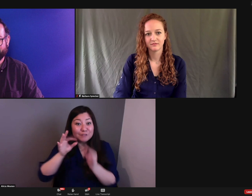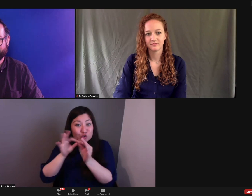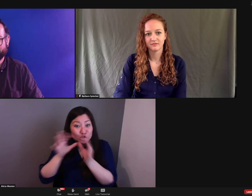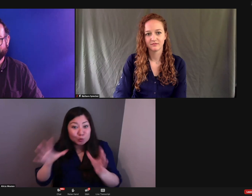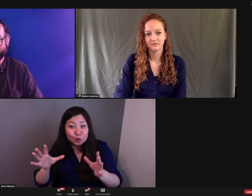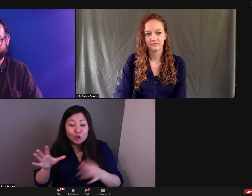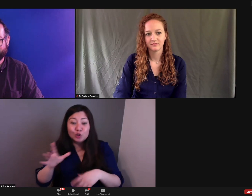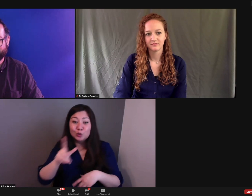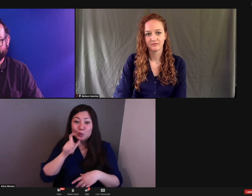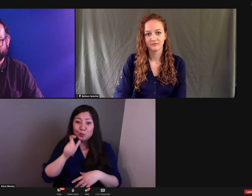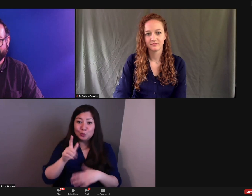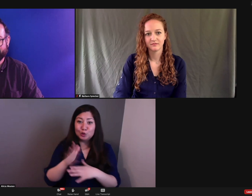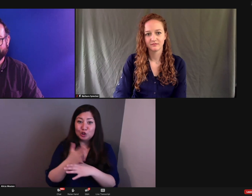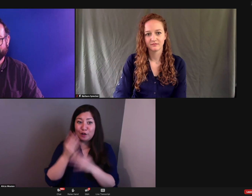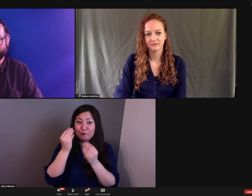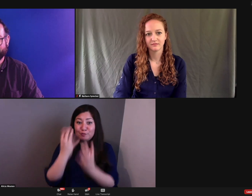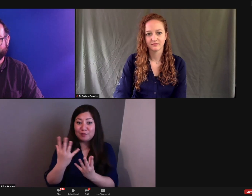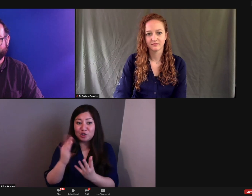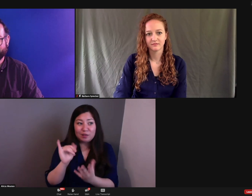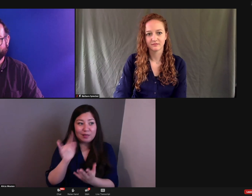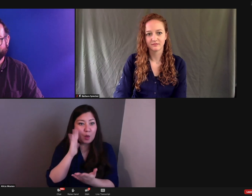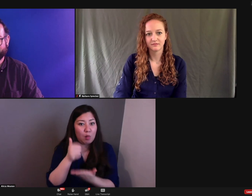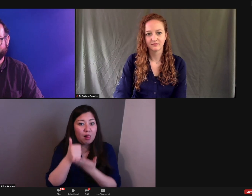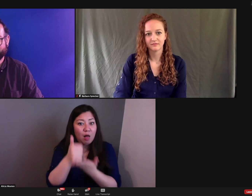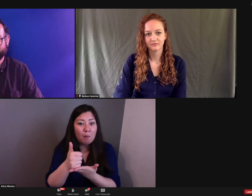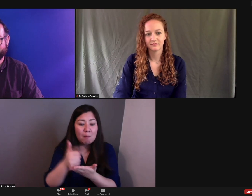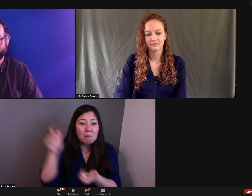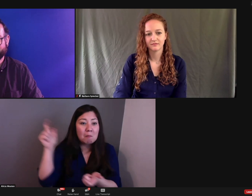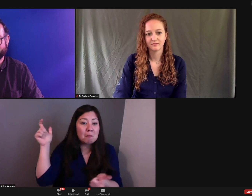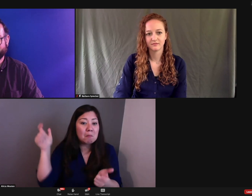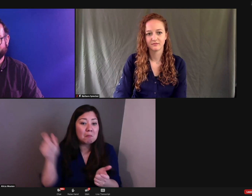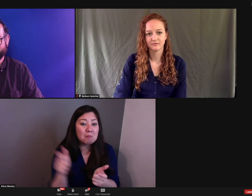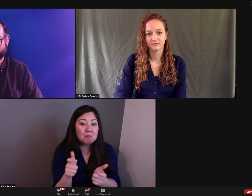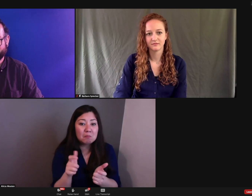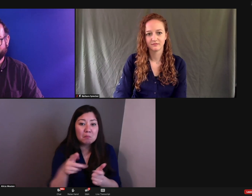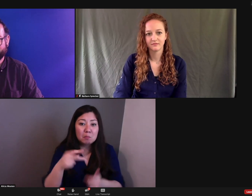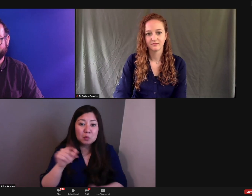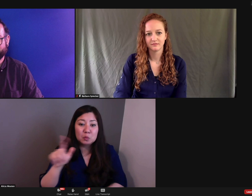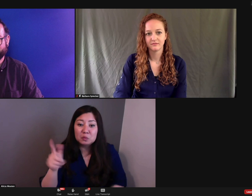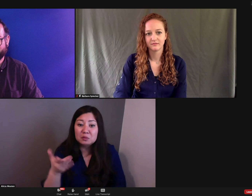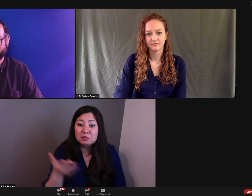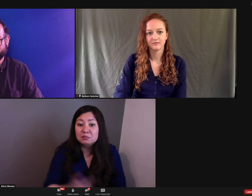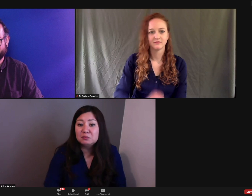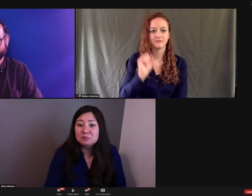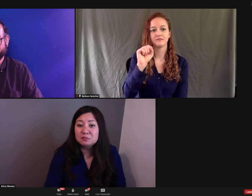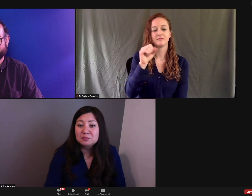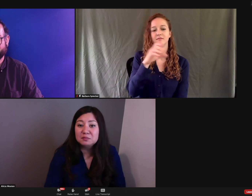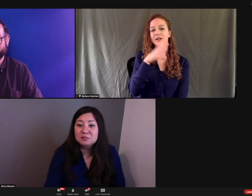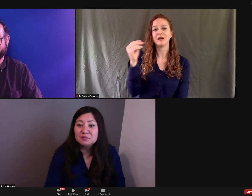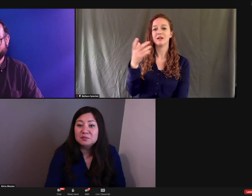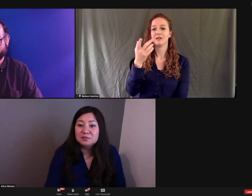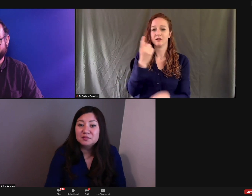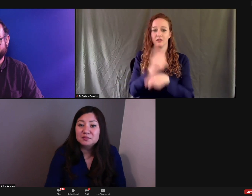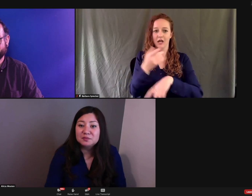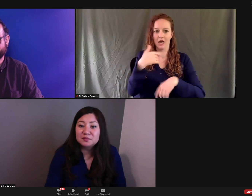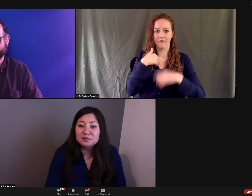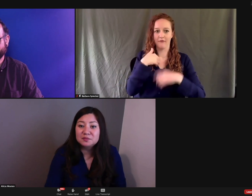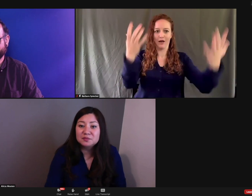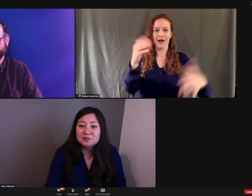I'm not sure how to ask this. I realize there are several websites that focus on ASL STEM vocabulary words. Do you